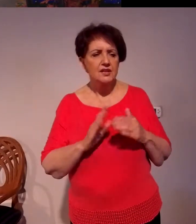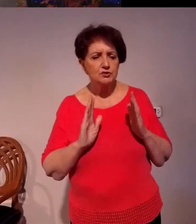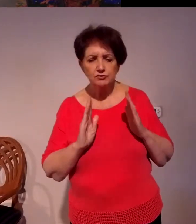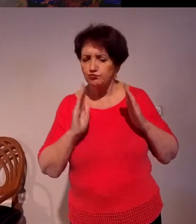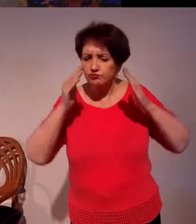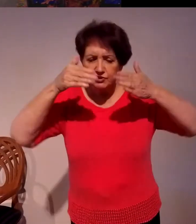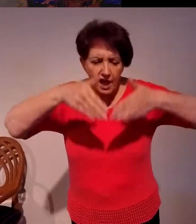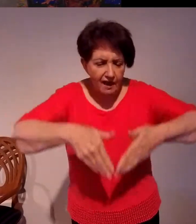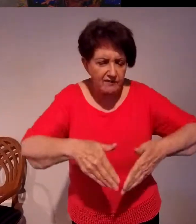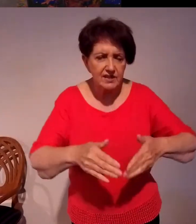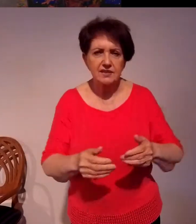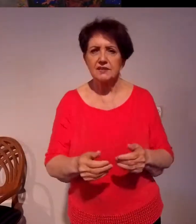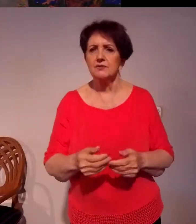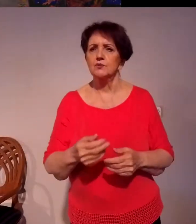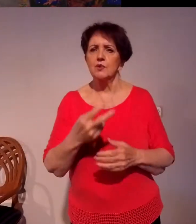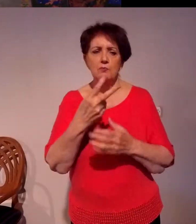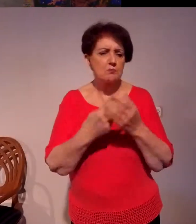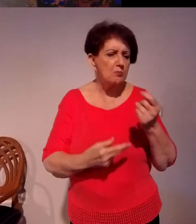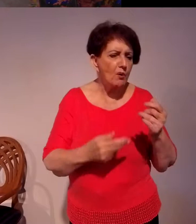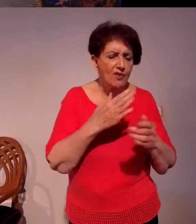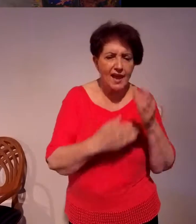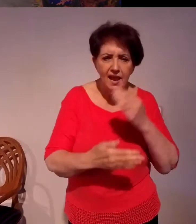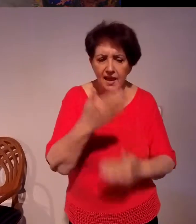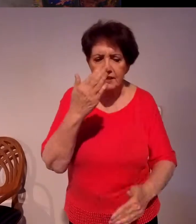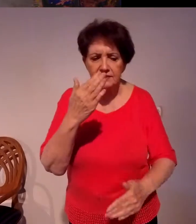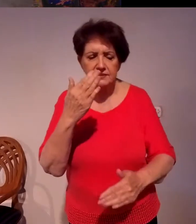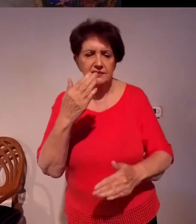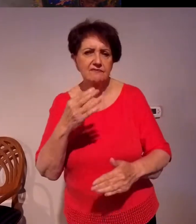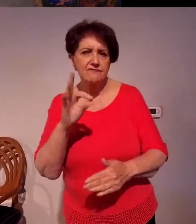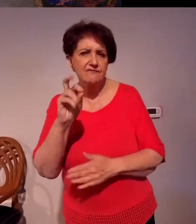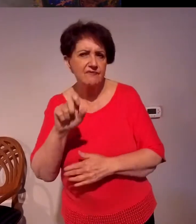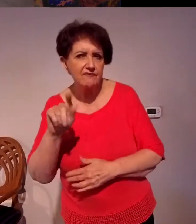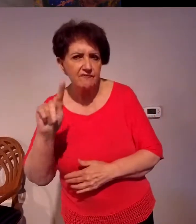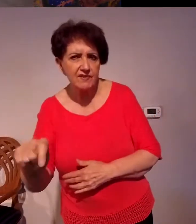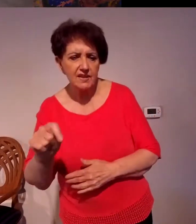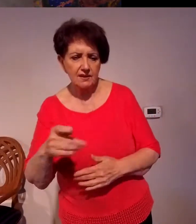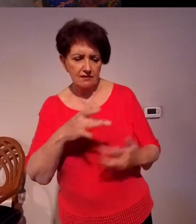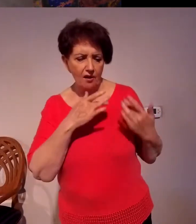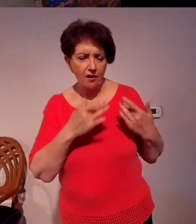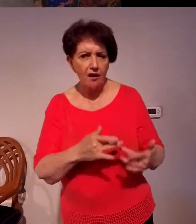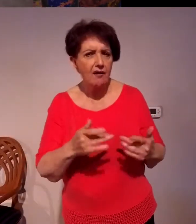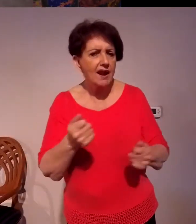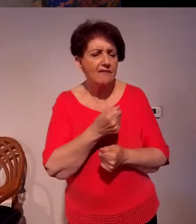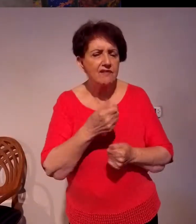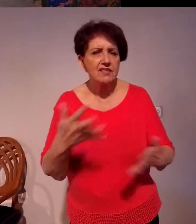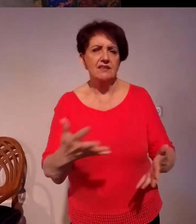into it with both hands and feet and heart and everything,